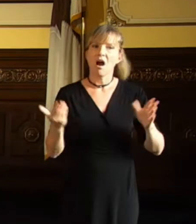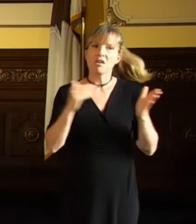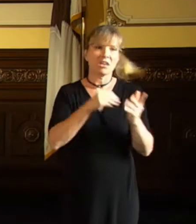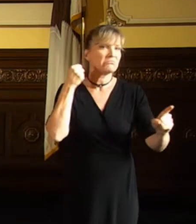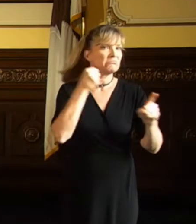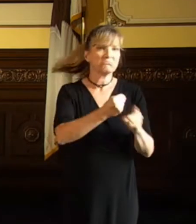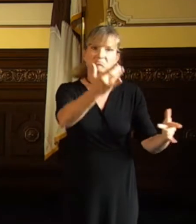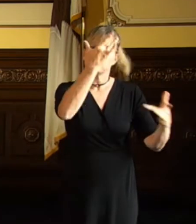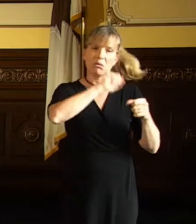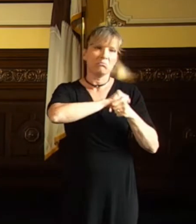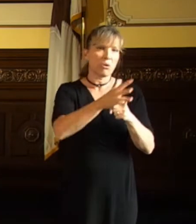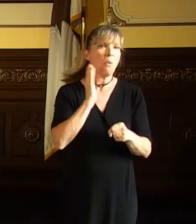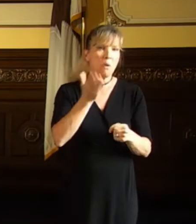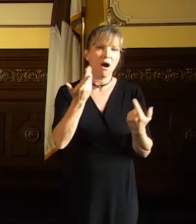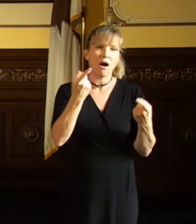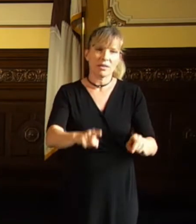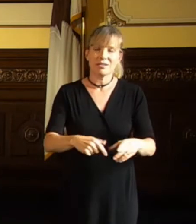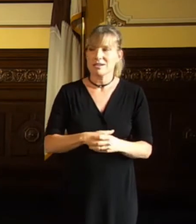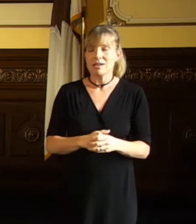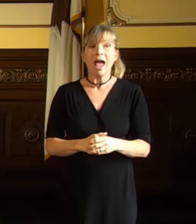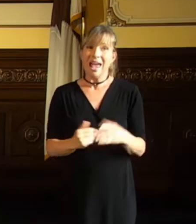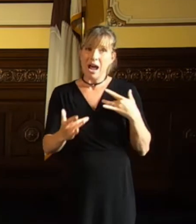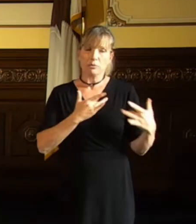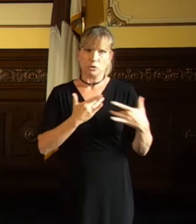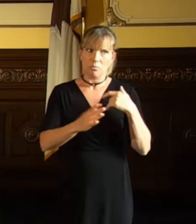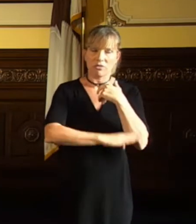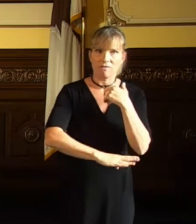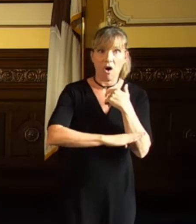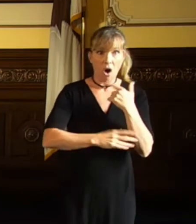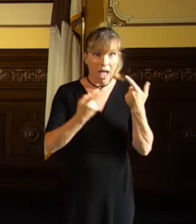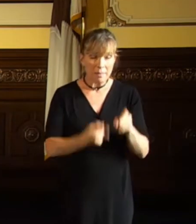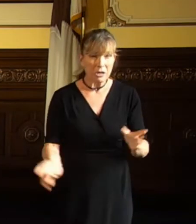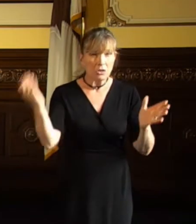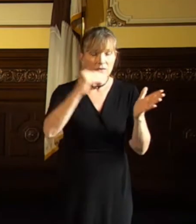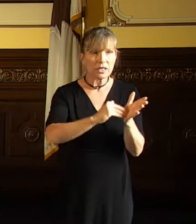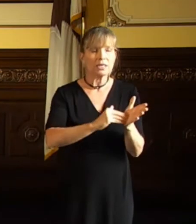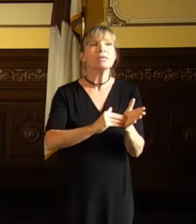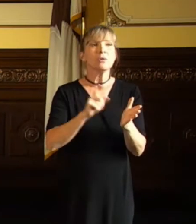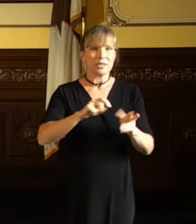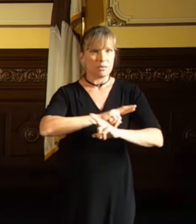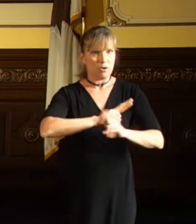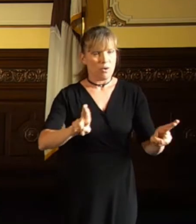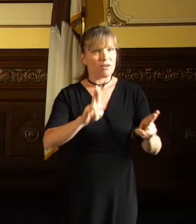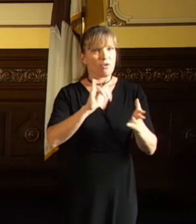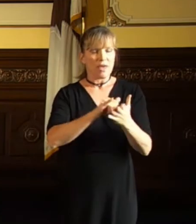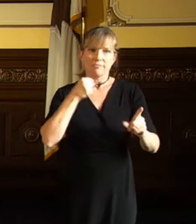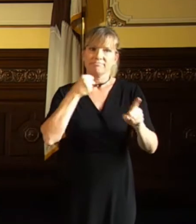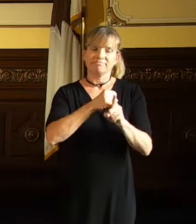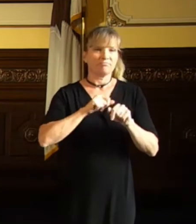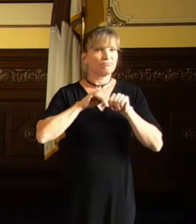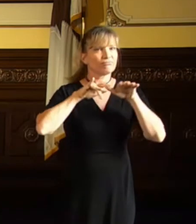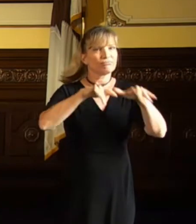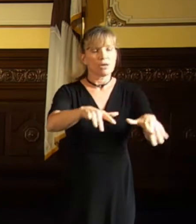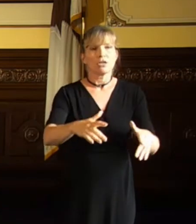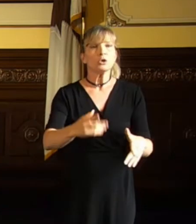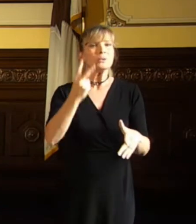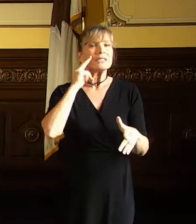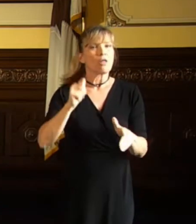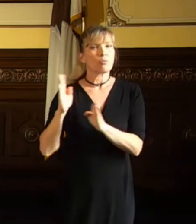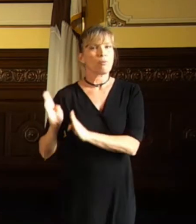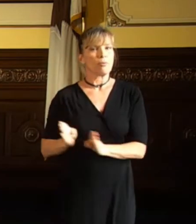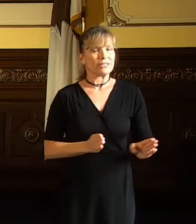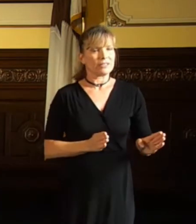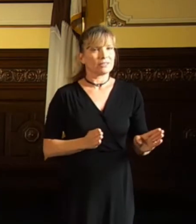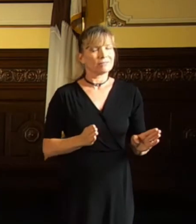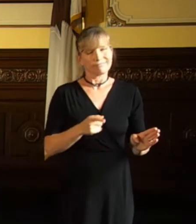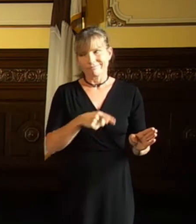a surge, and I'm very concerned about that. And so we need to be ready for that. And so you'll see so many other